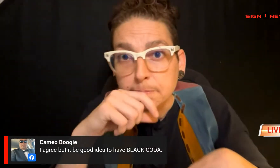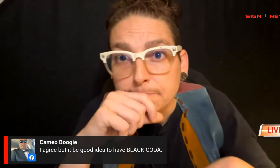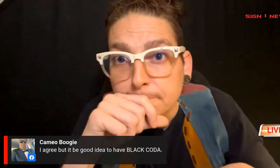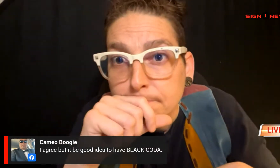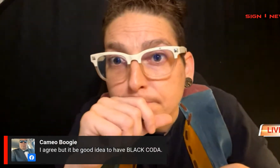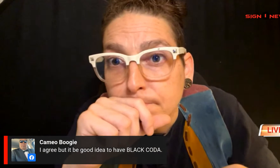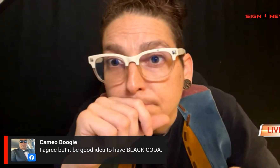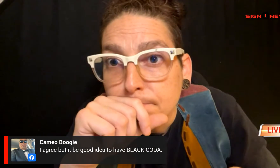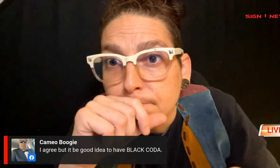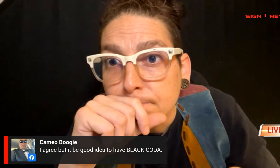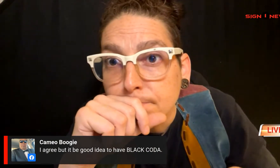So the next question is,